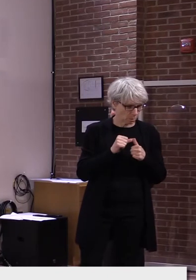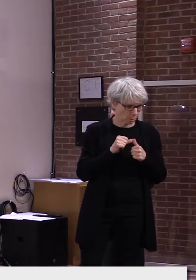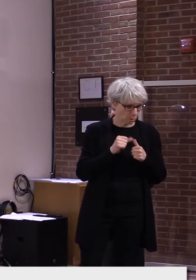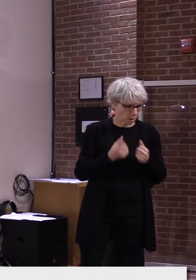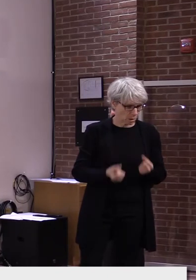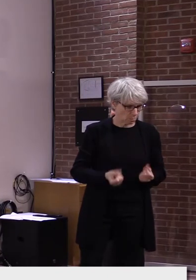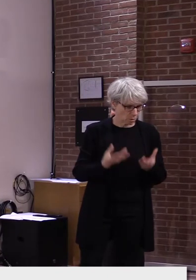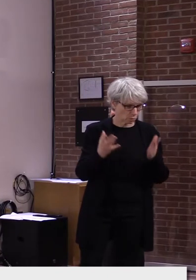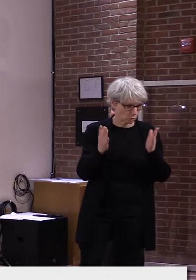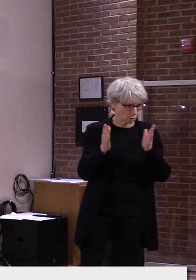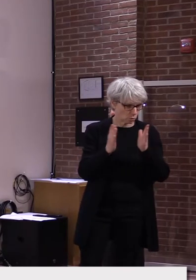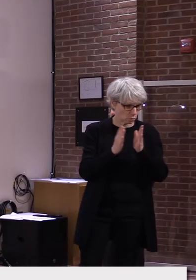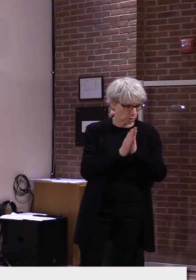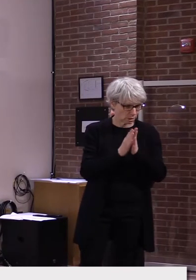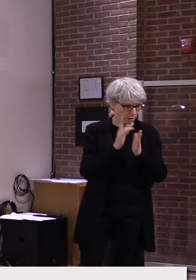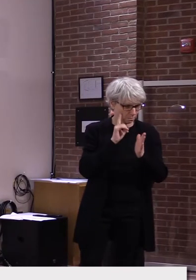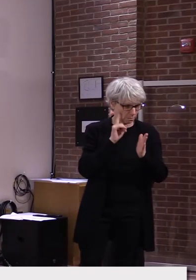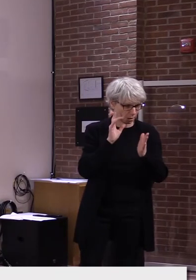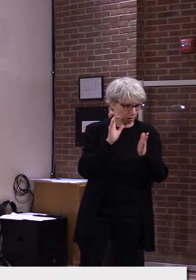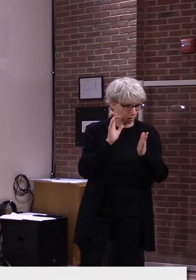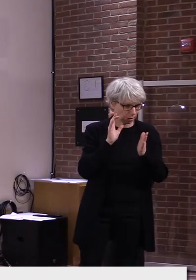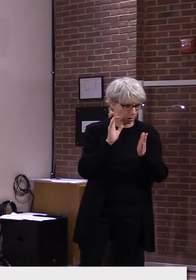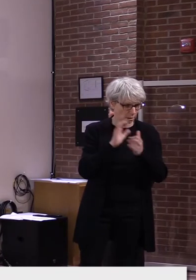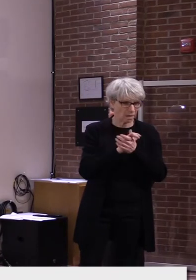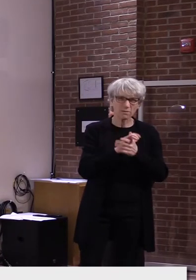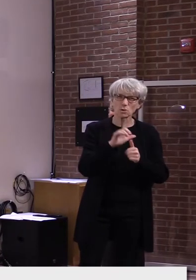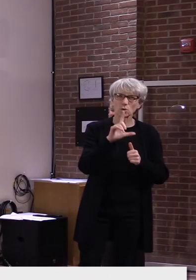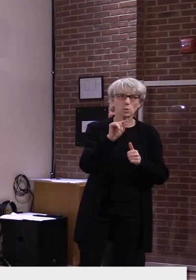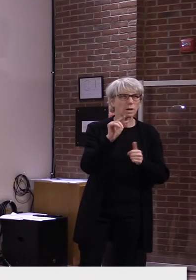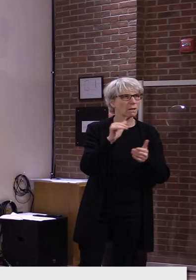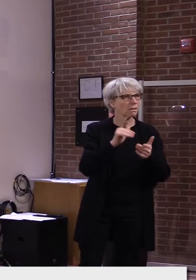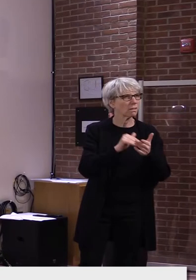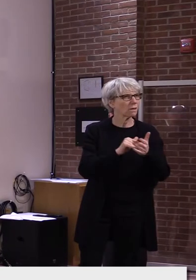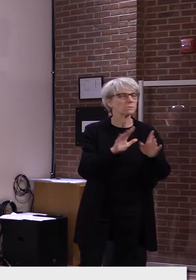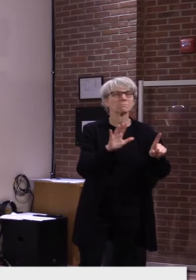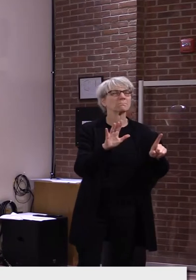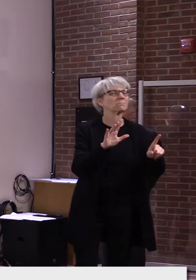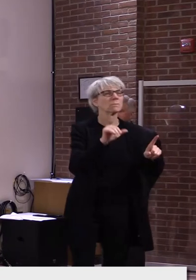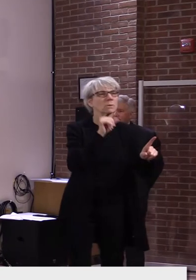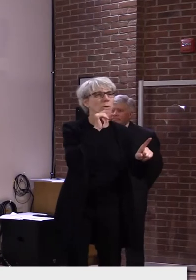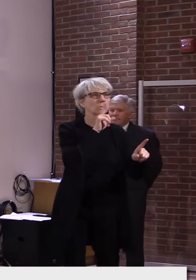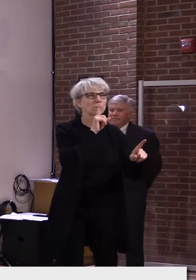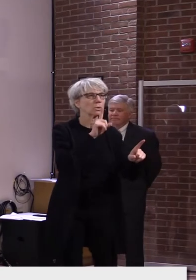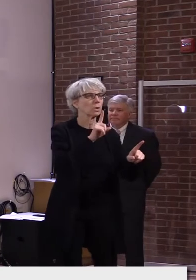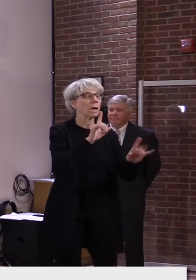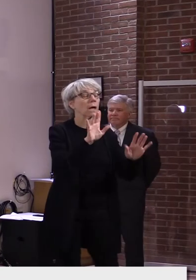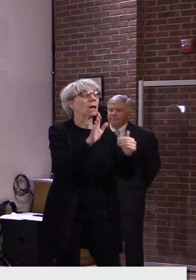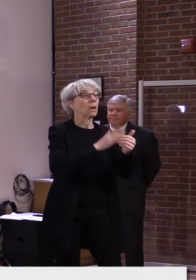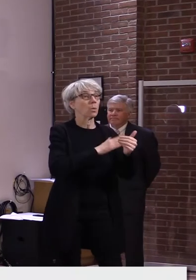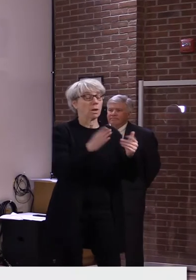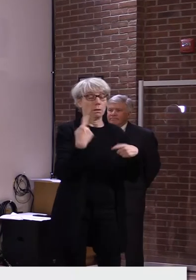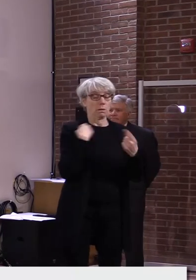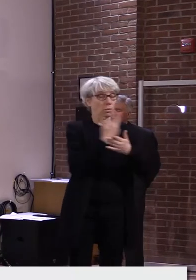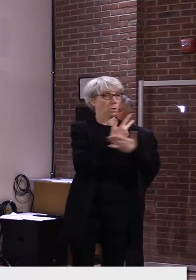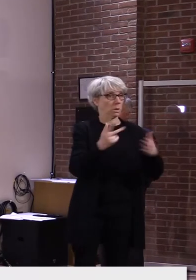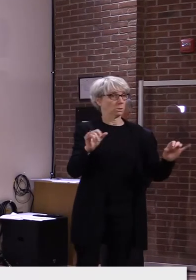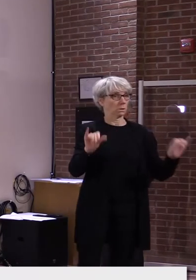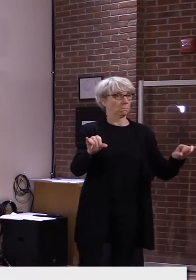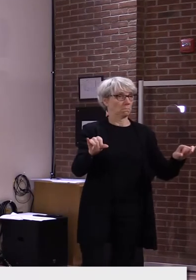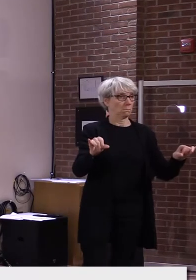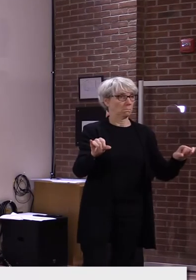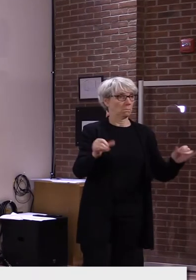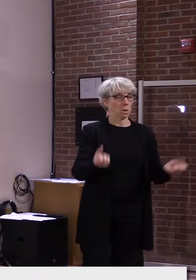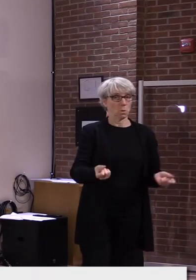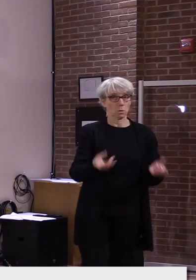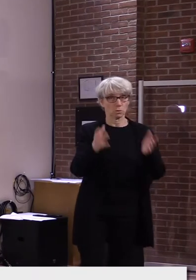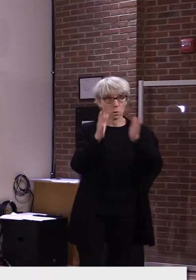it was about 20,000, but I'm not positive of that. It hasn't changed for the last 3 weeks in terms